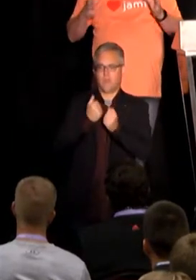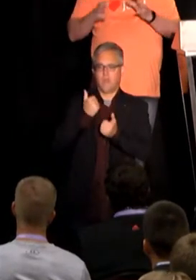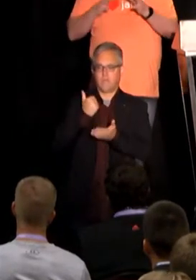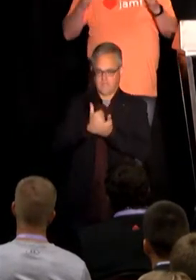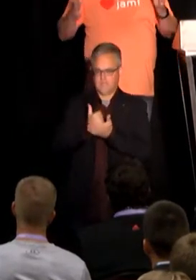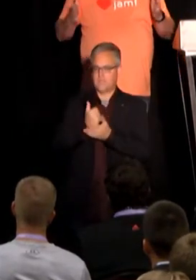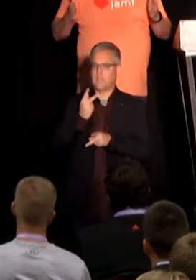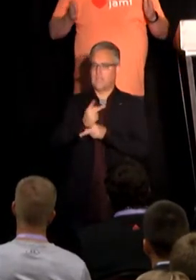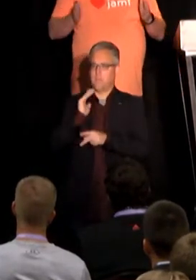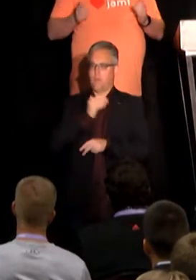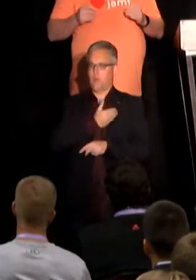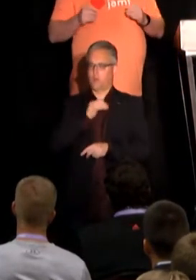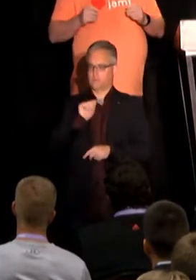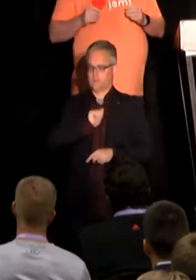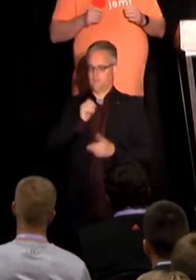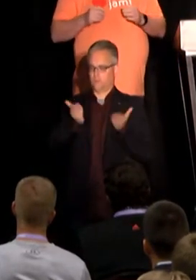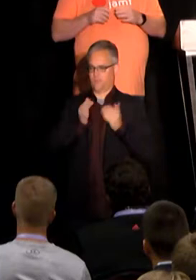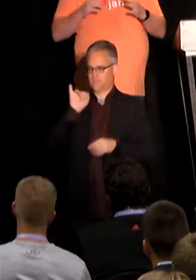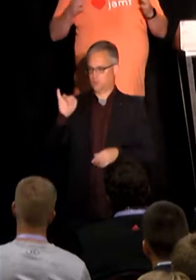insurance fund